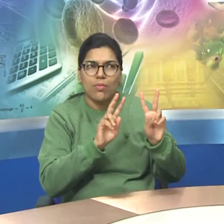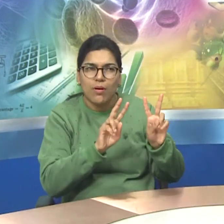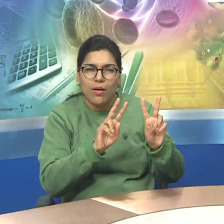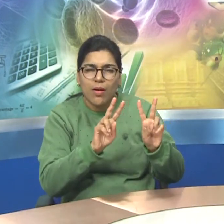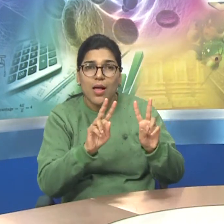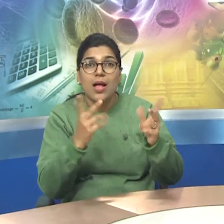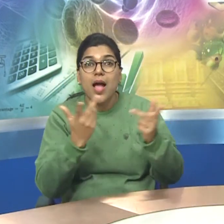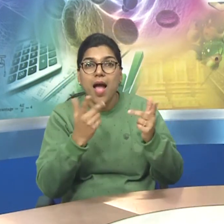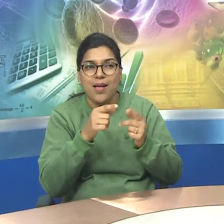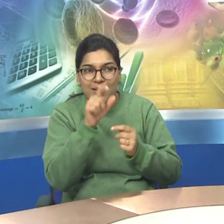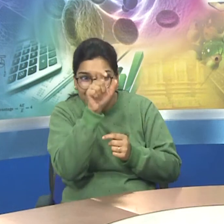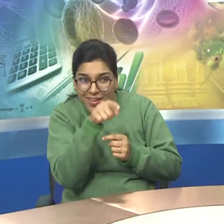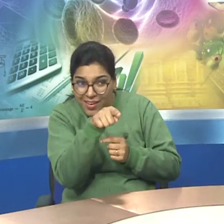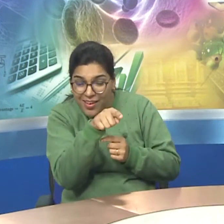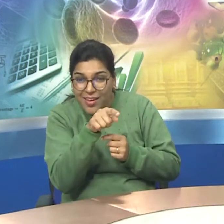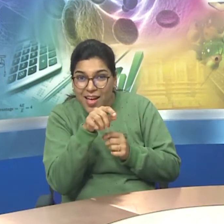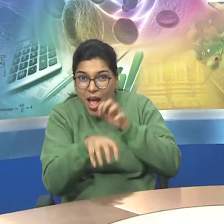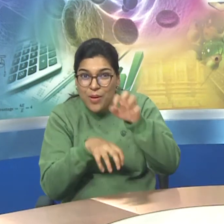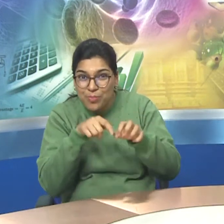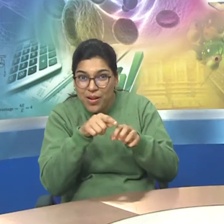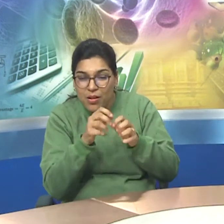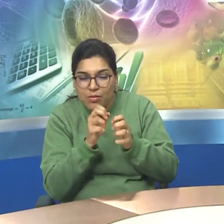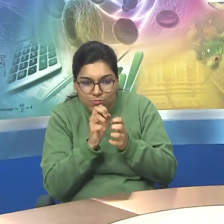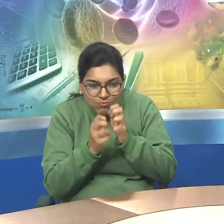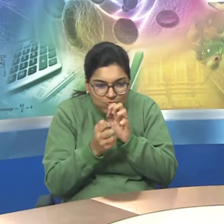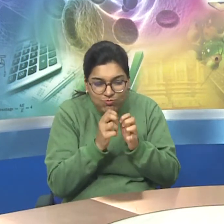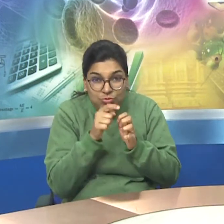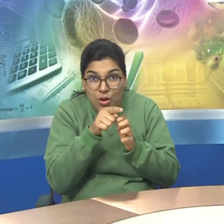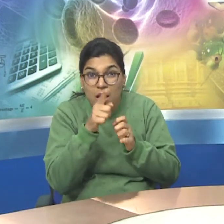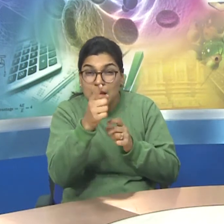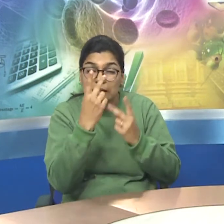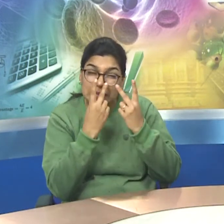pass near the wood, or you say near the forest,